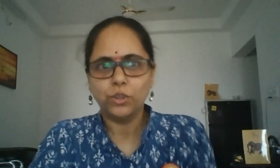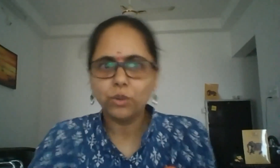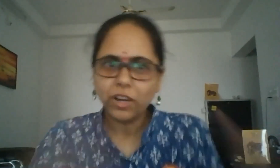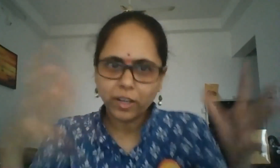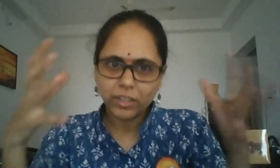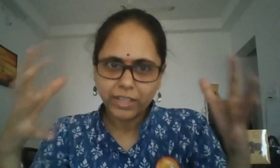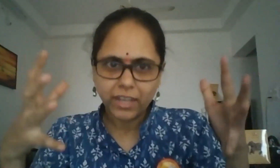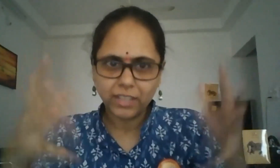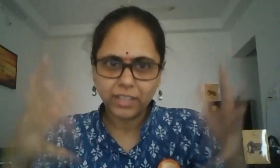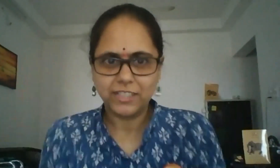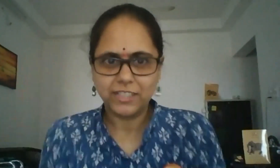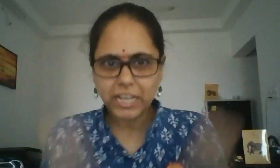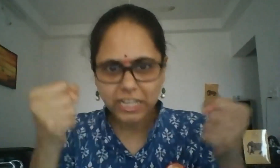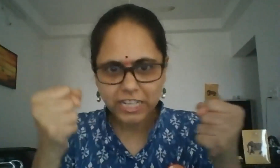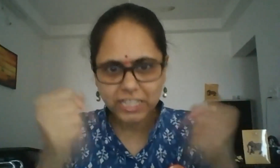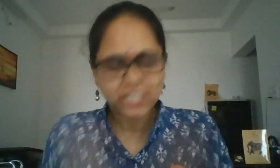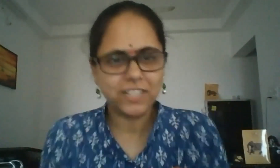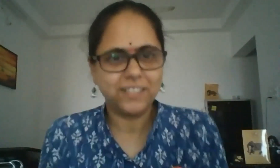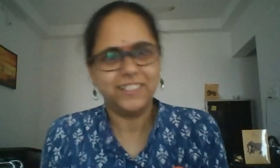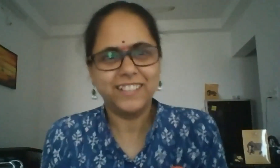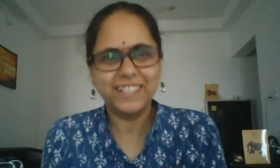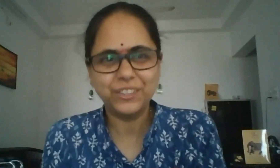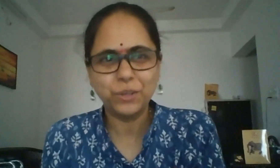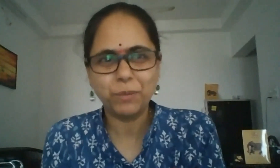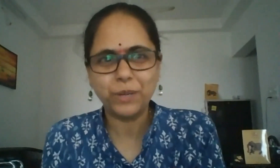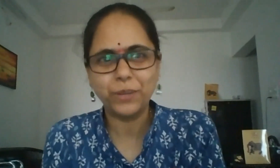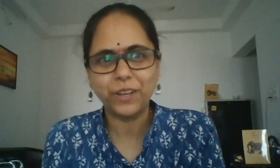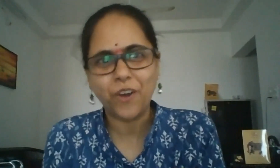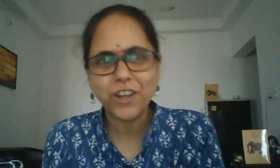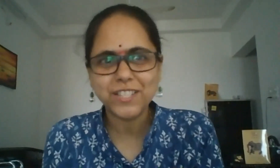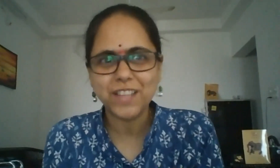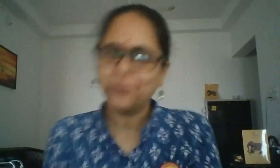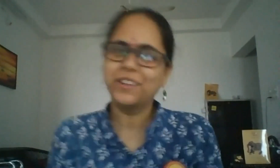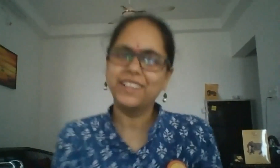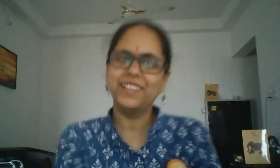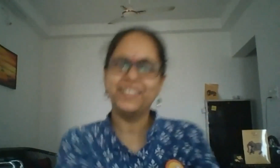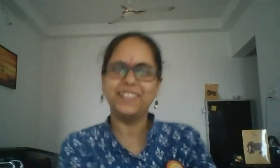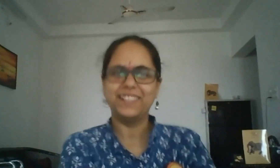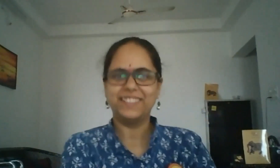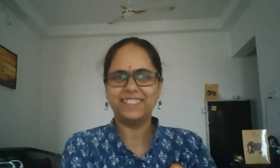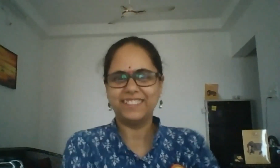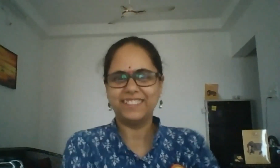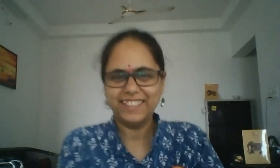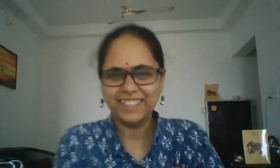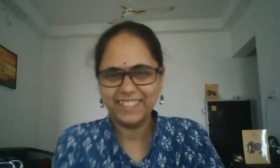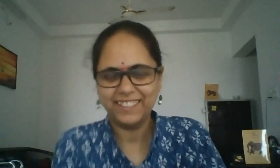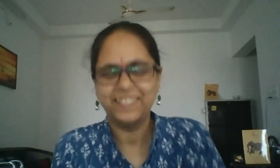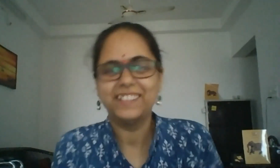are And young generation. You'll be doing lots now. you are inspiration to me,